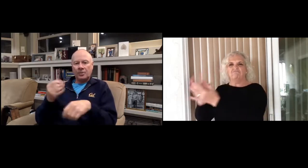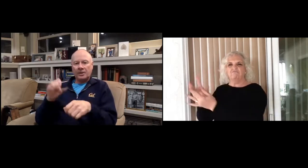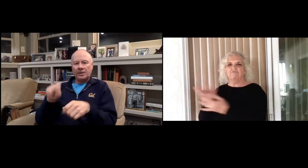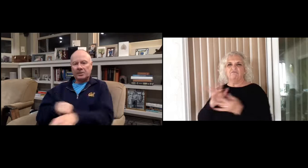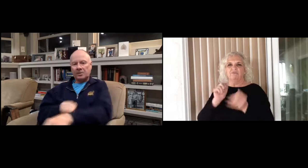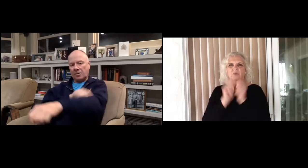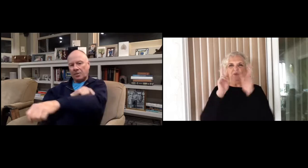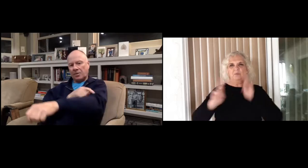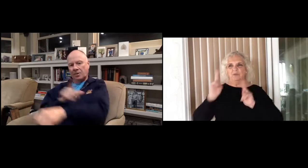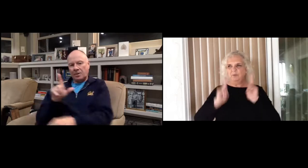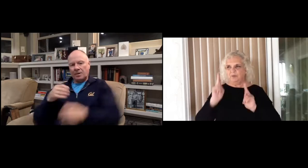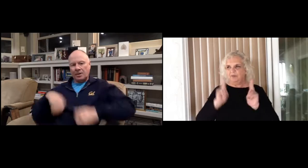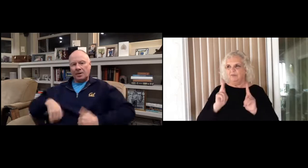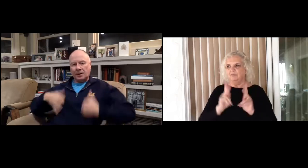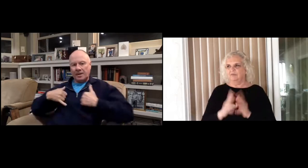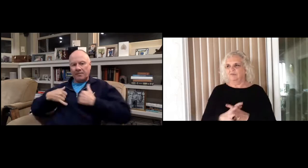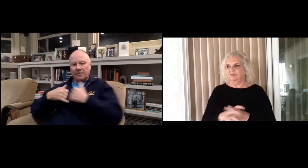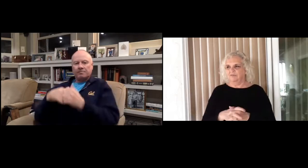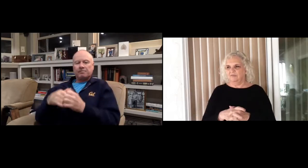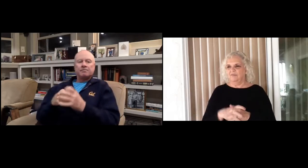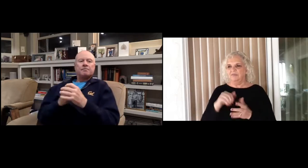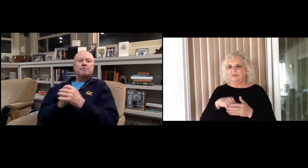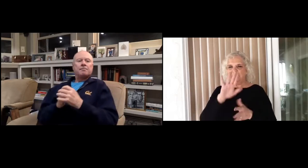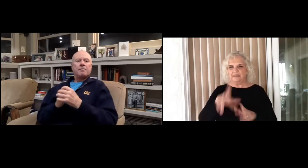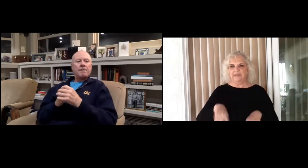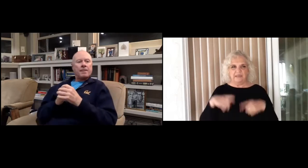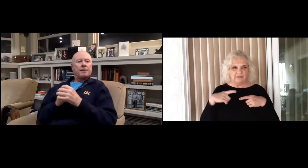through his long life.